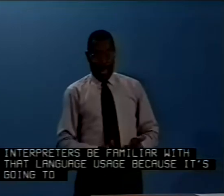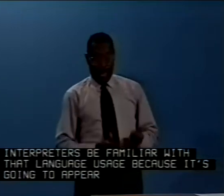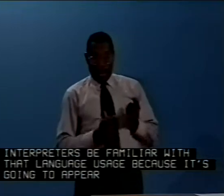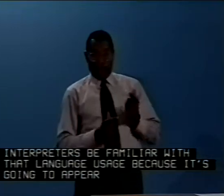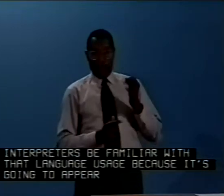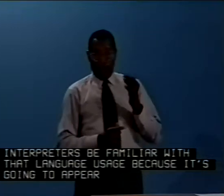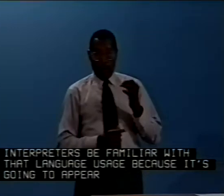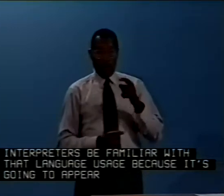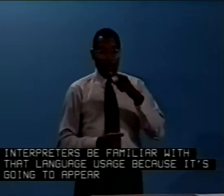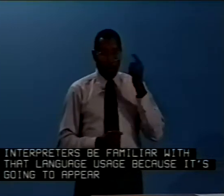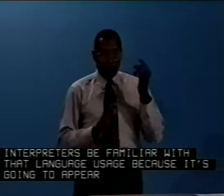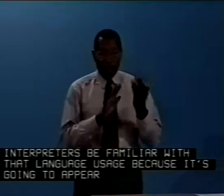in daily